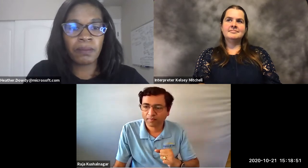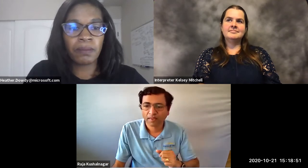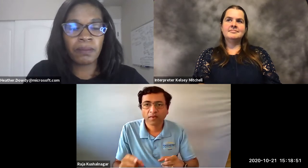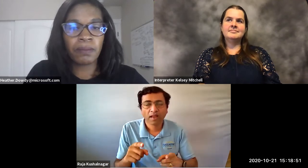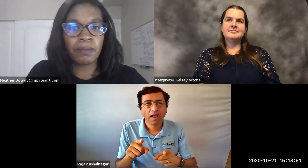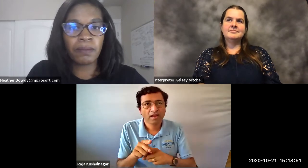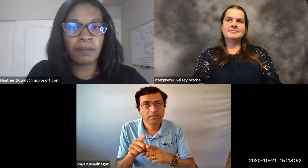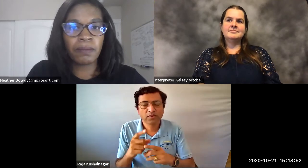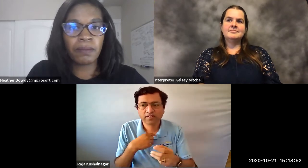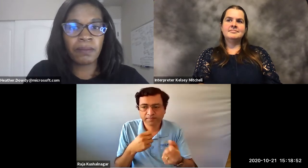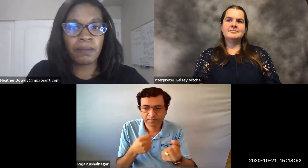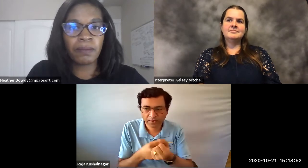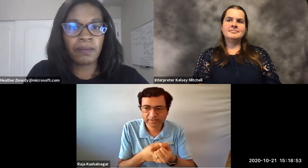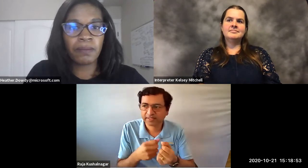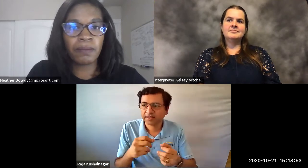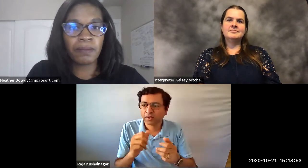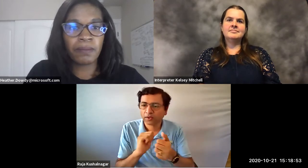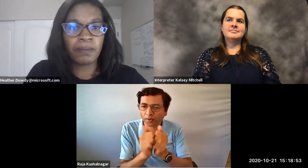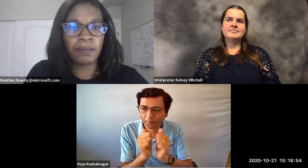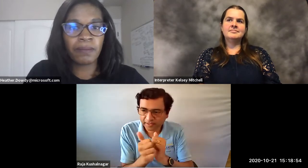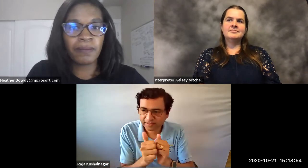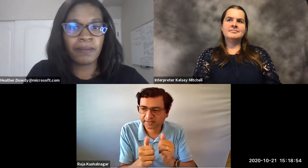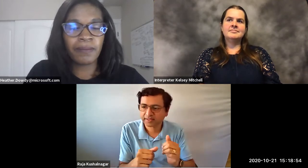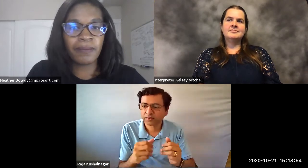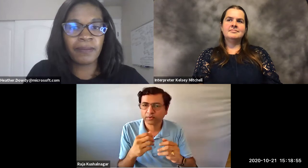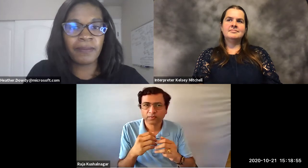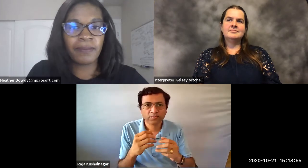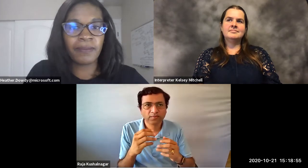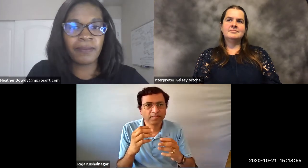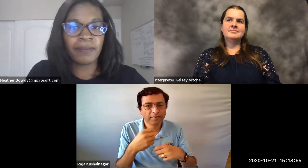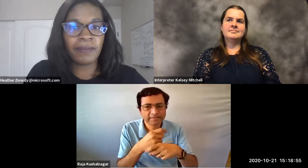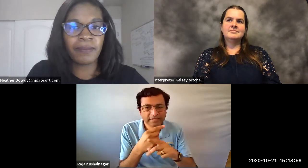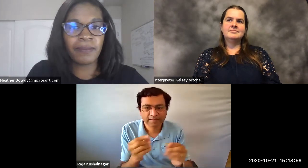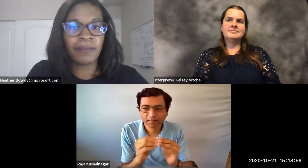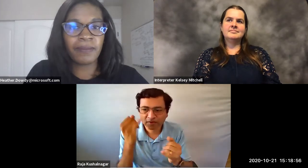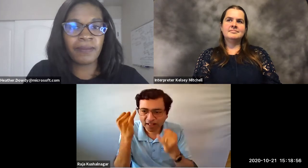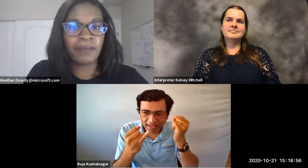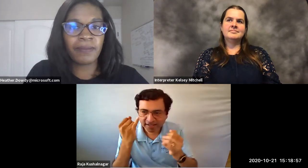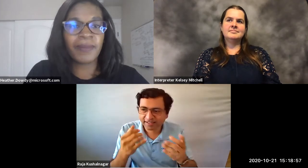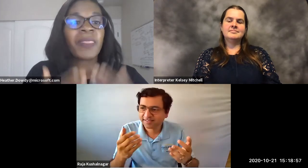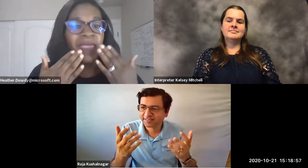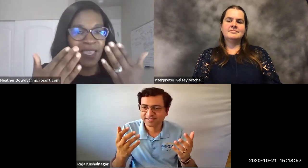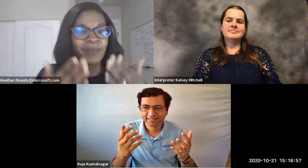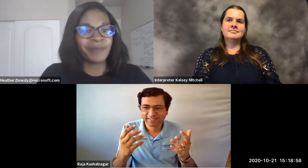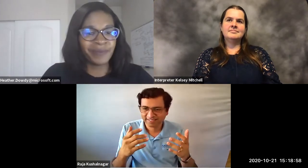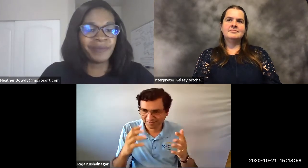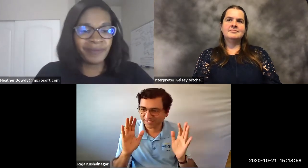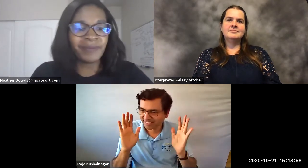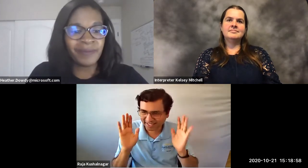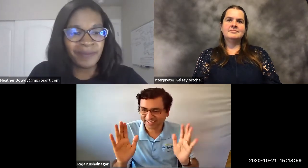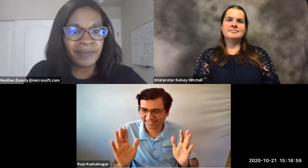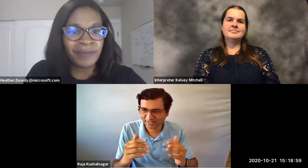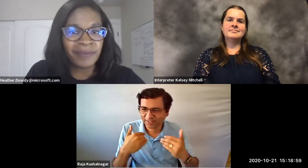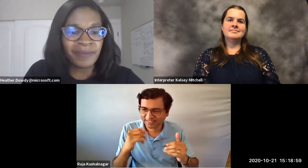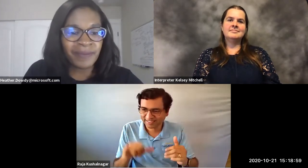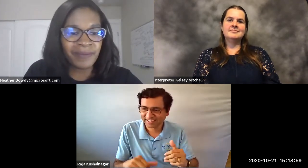made this possible. Thank you to Heather, thank you to Mary, and for those who made this event possible today. We also will have a competition,